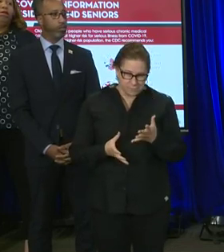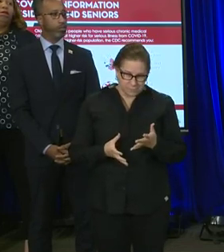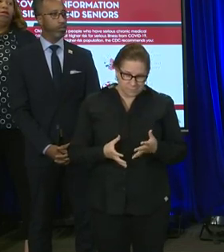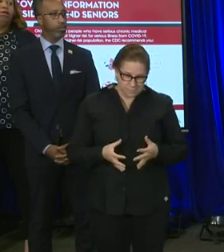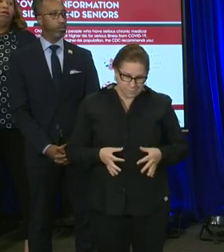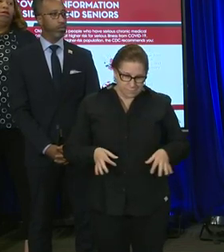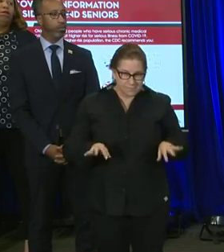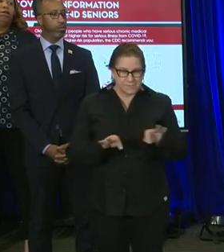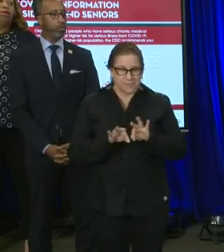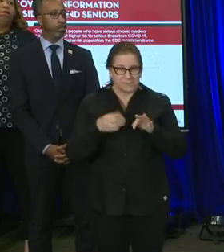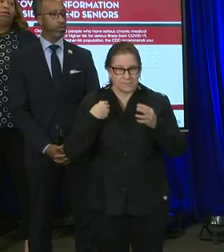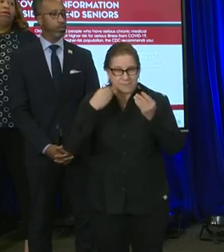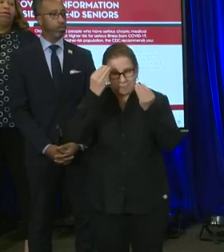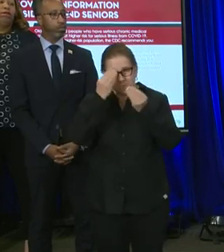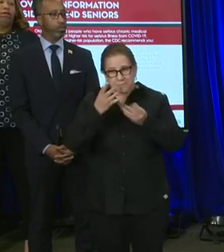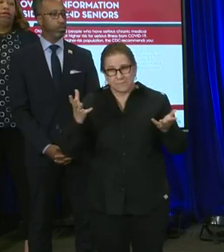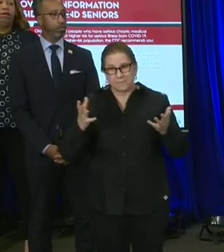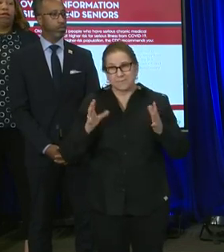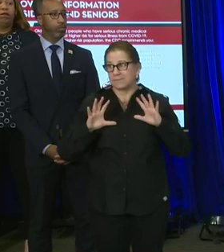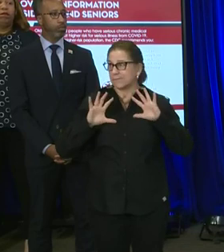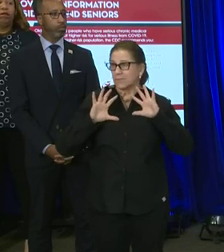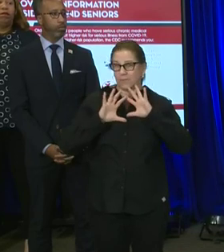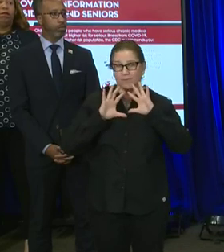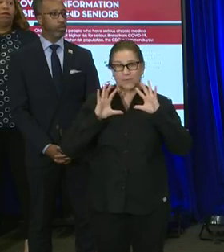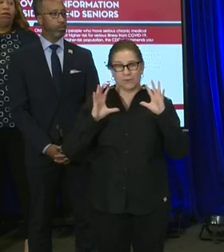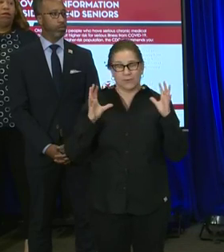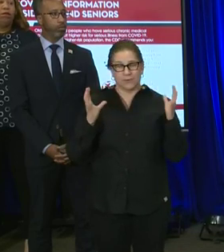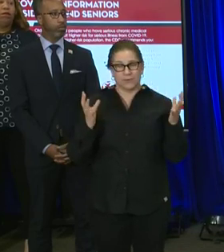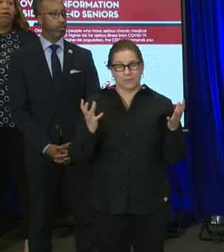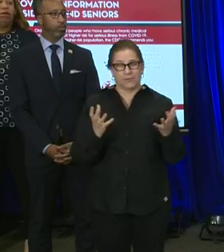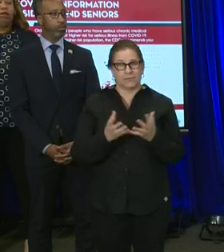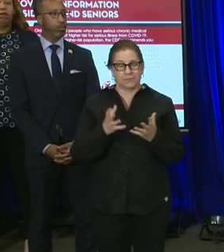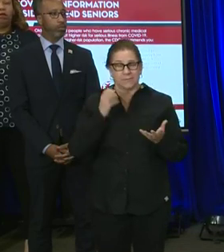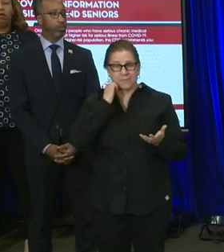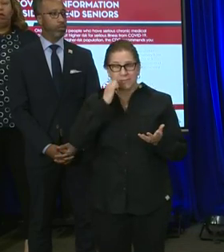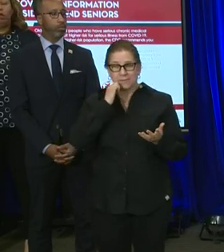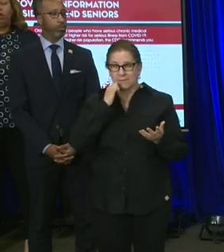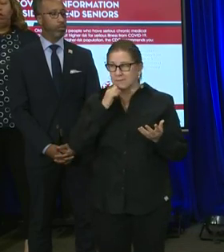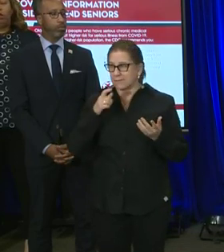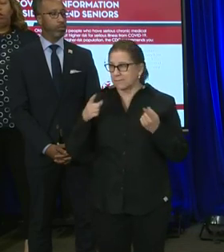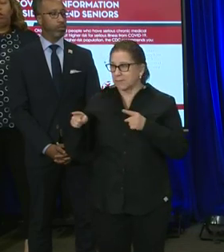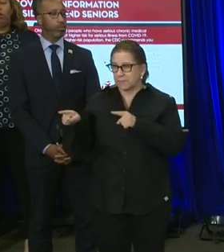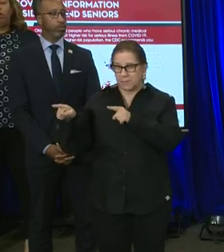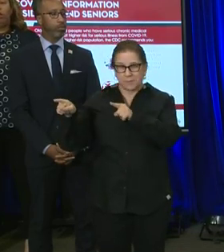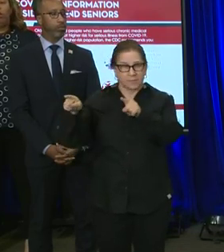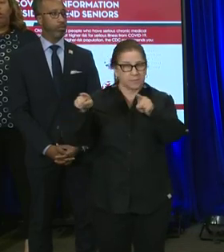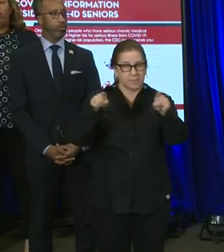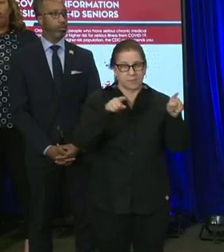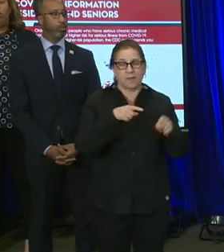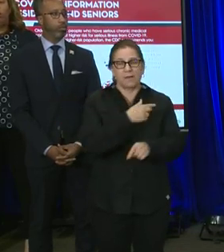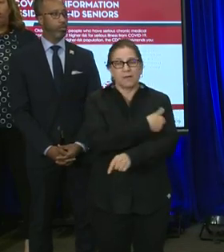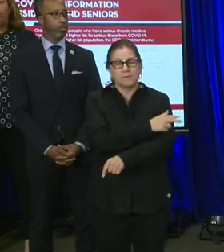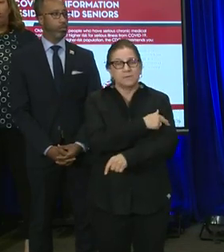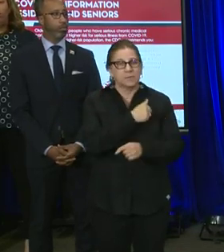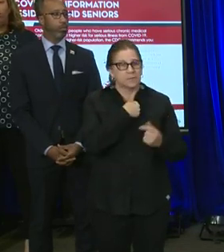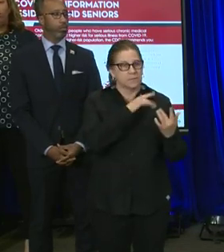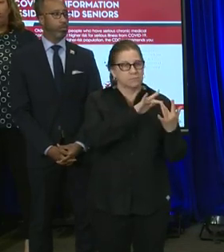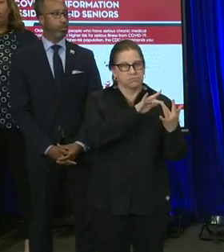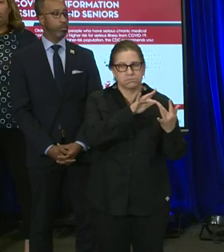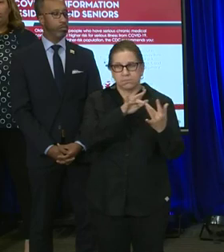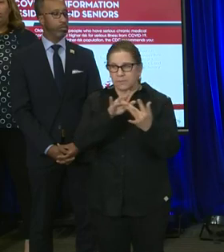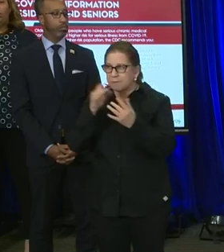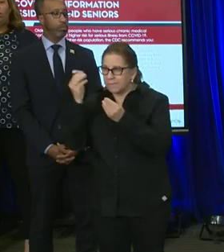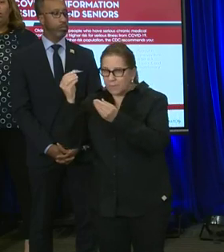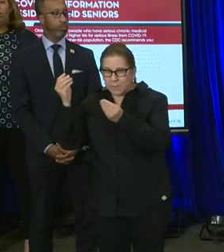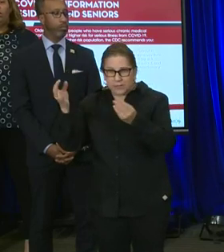daily basis, we are in contact with our hospital community to better understand what the need what the capacity is